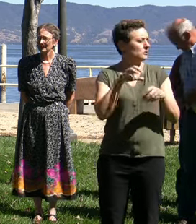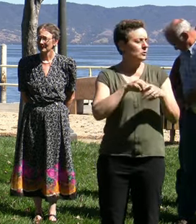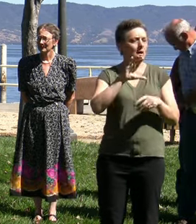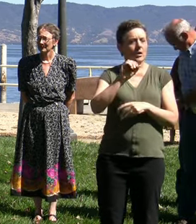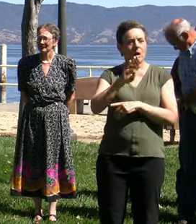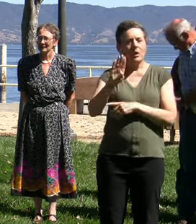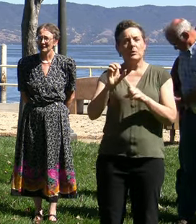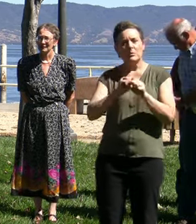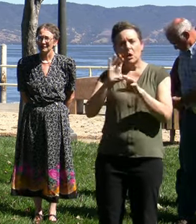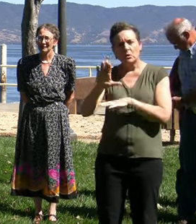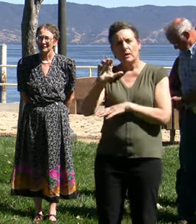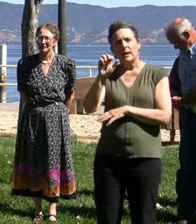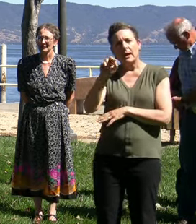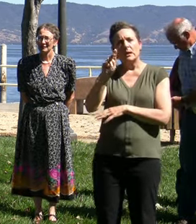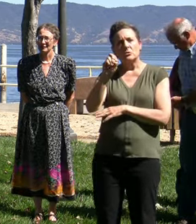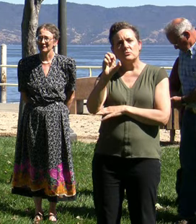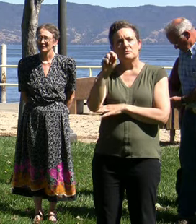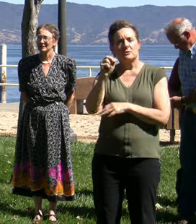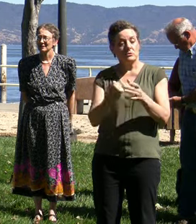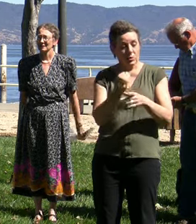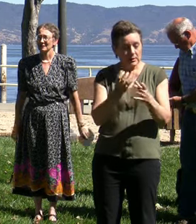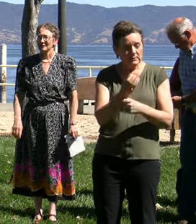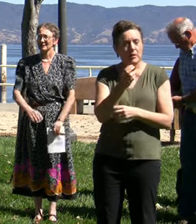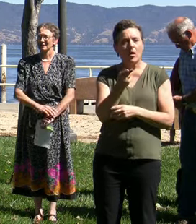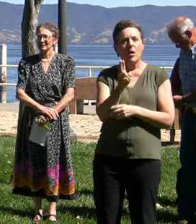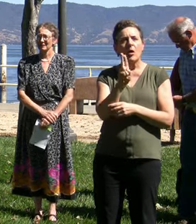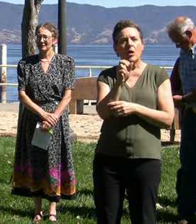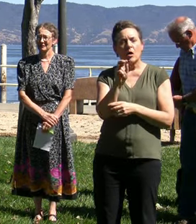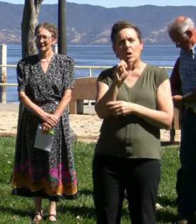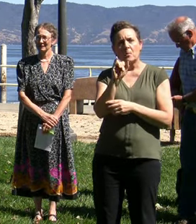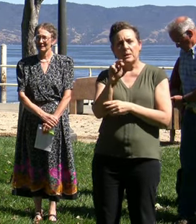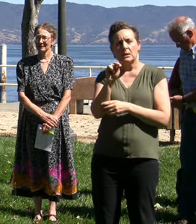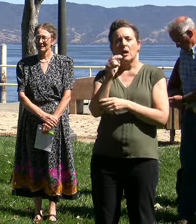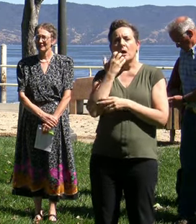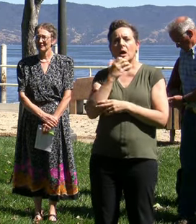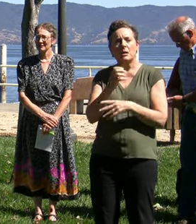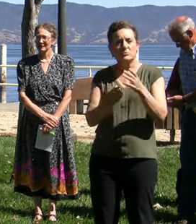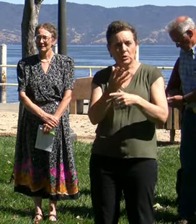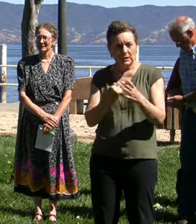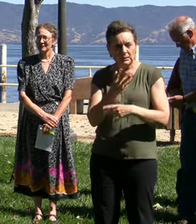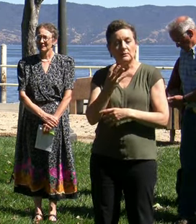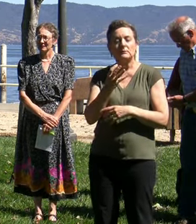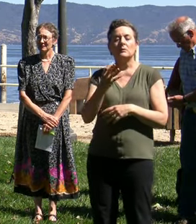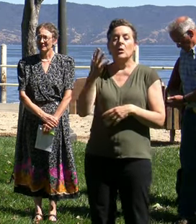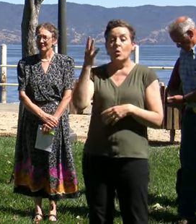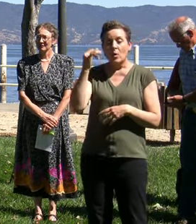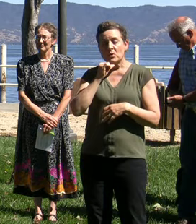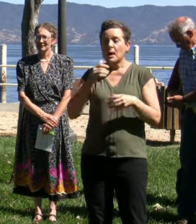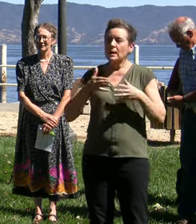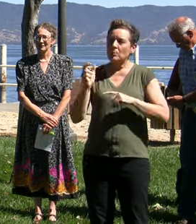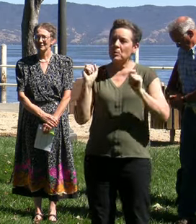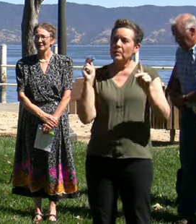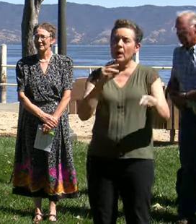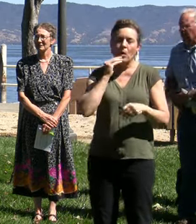Springs, and Harbin Hot Springs. Those evacuations are necessary as there is a combination of ongoing fire activity, fire suppression